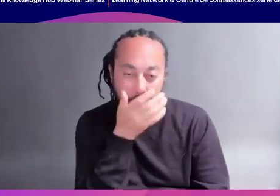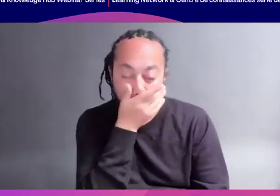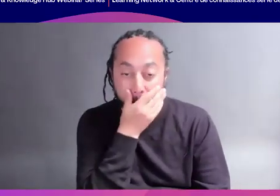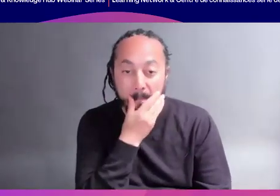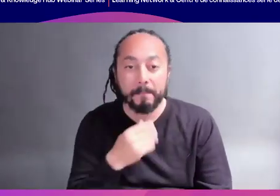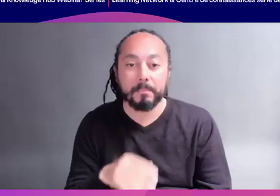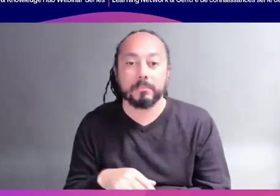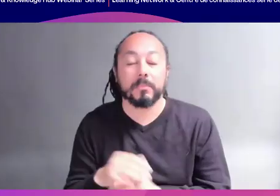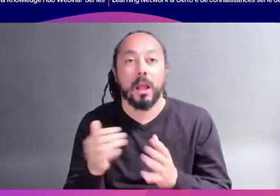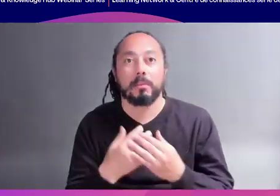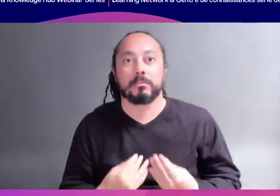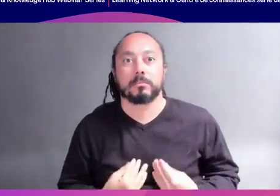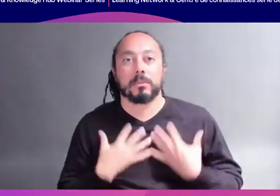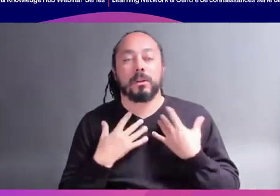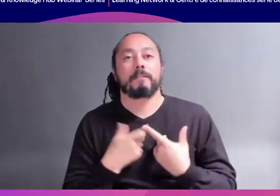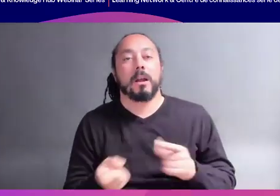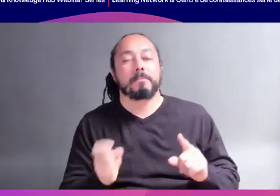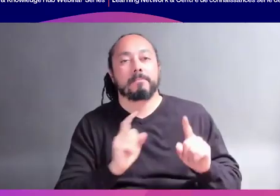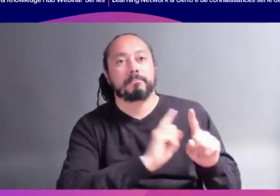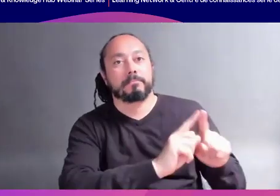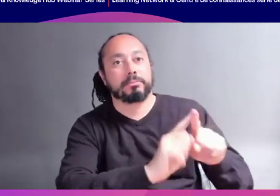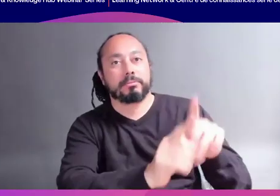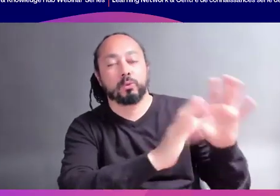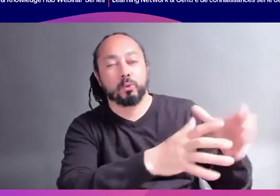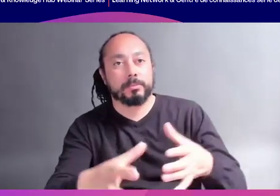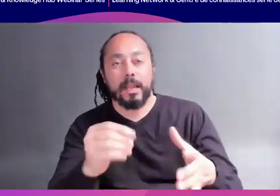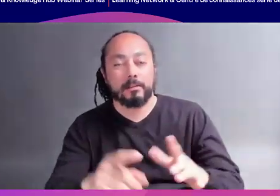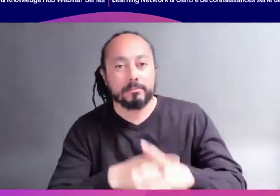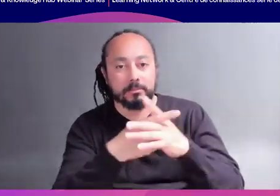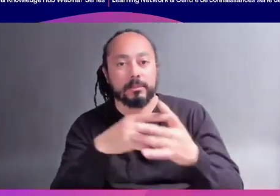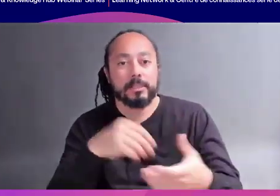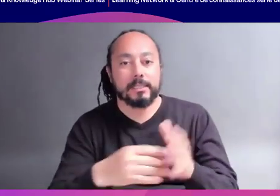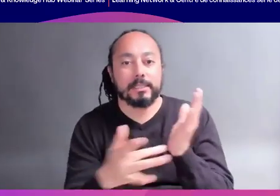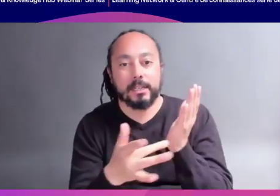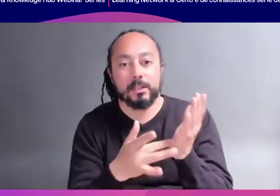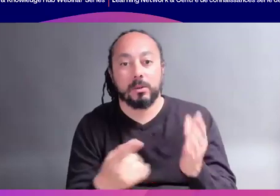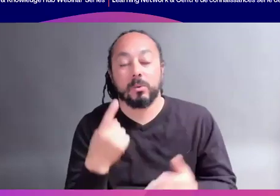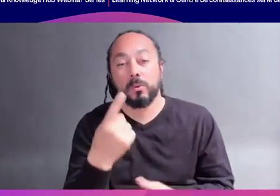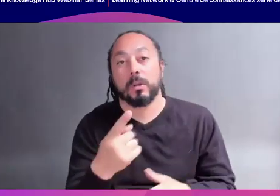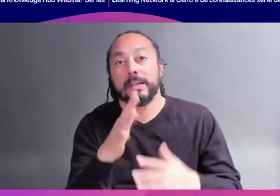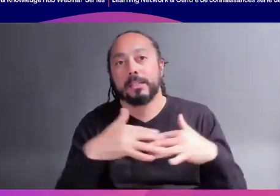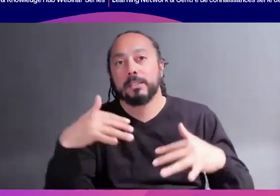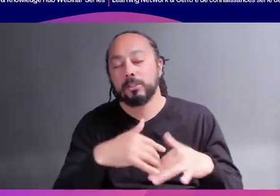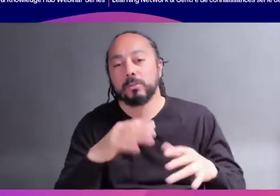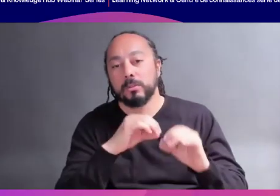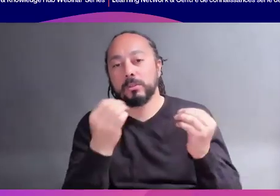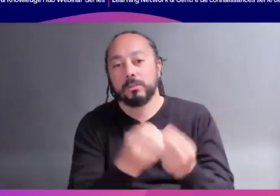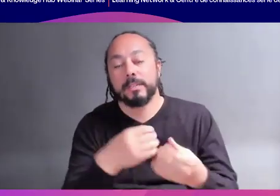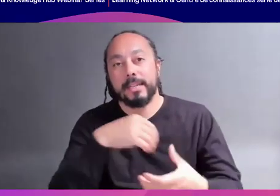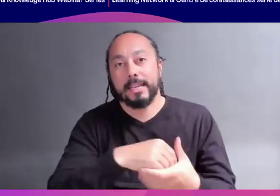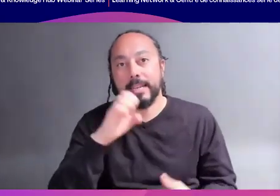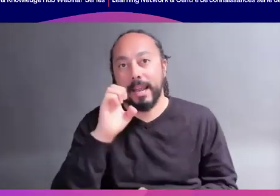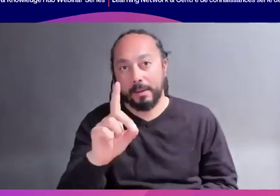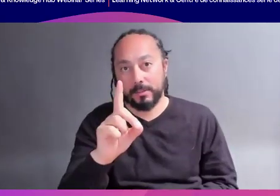being inspired by a lot of different groups and initiatives happening around tech. And one is an Indigenous organization in